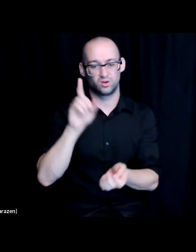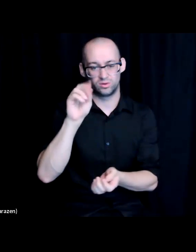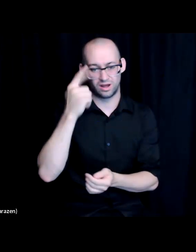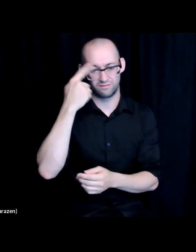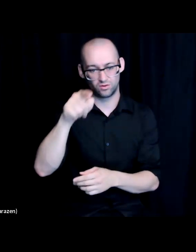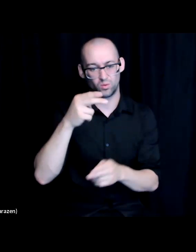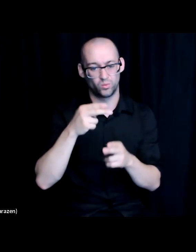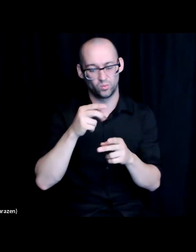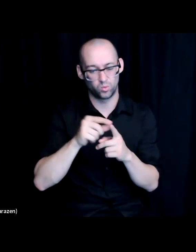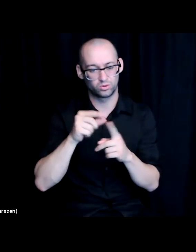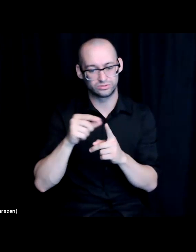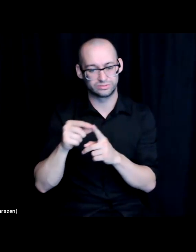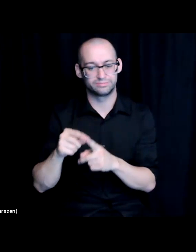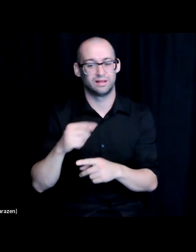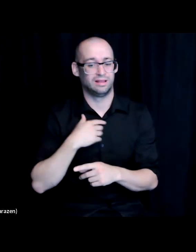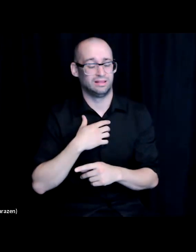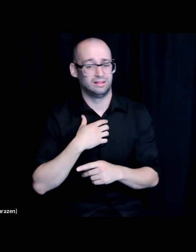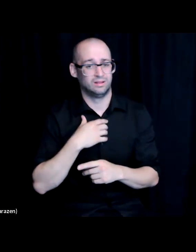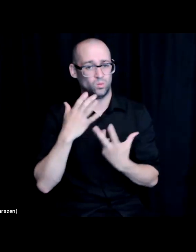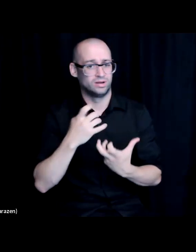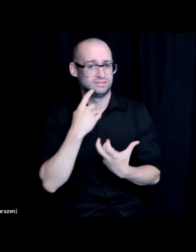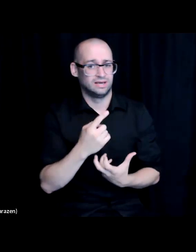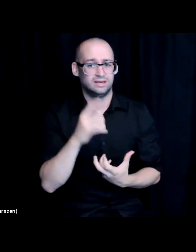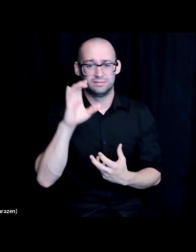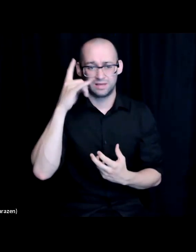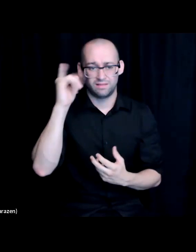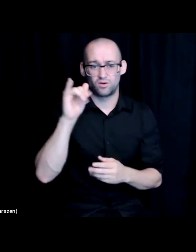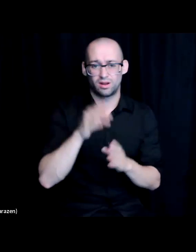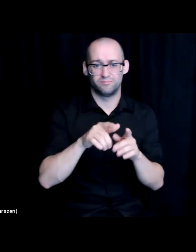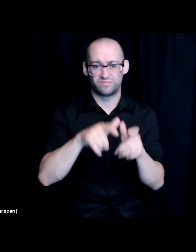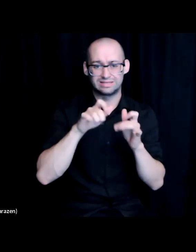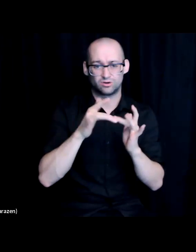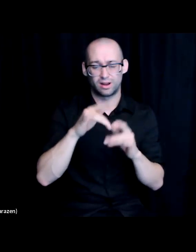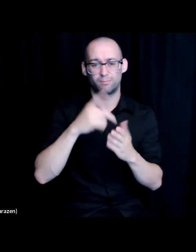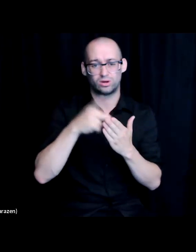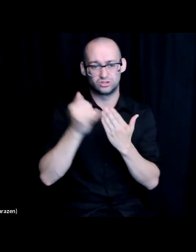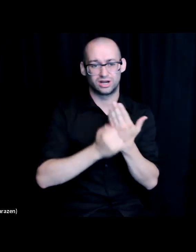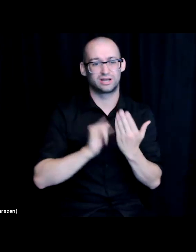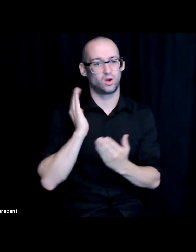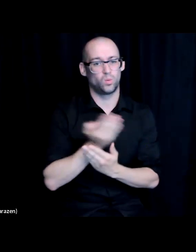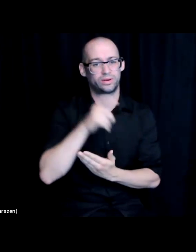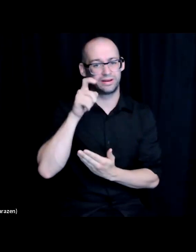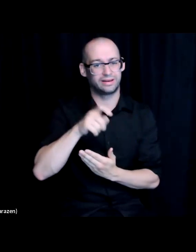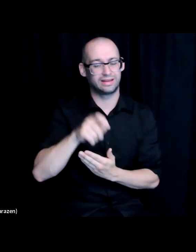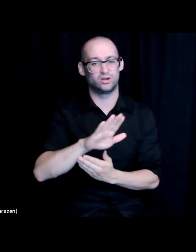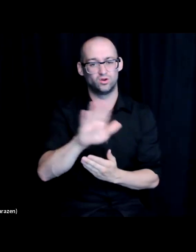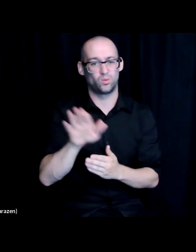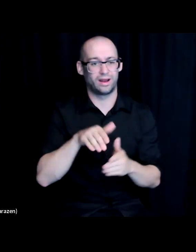words. I want to thank the California Broadband Project because the major access